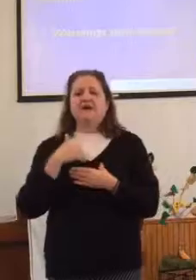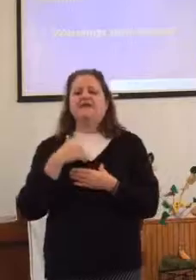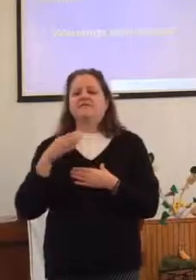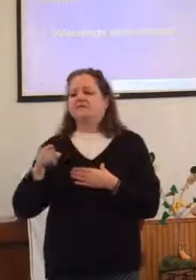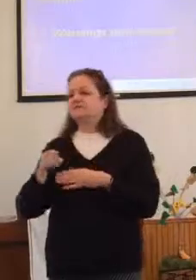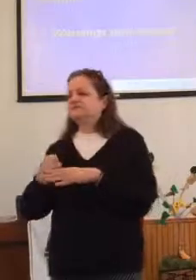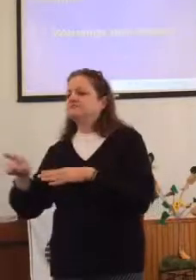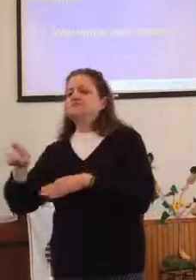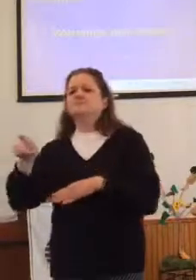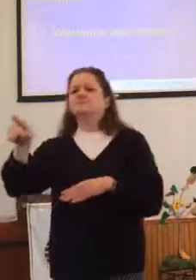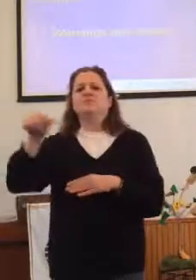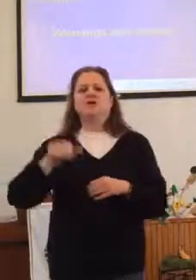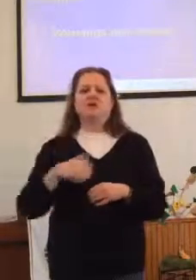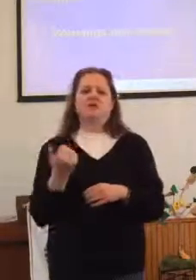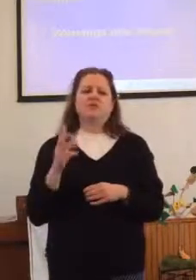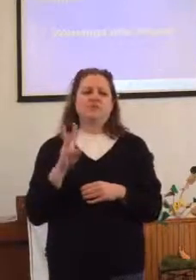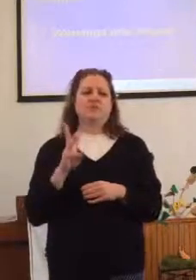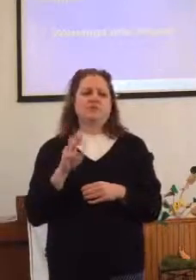way.